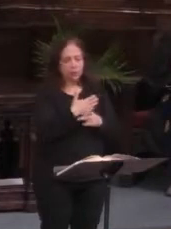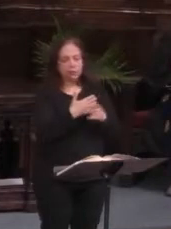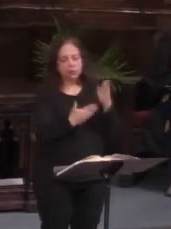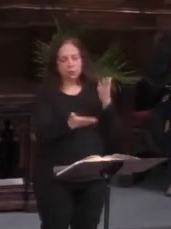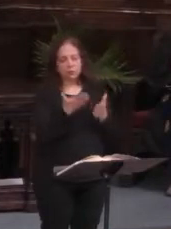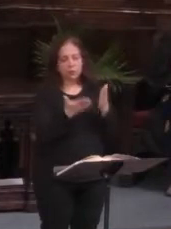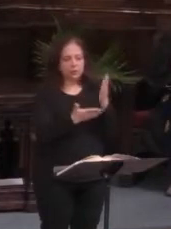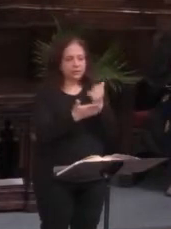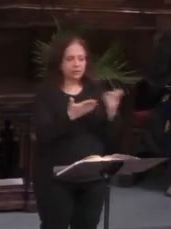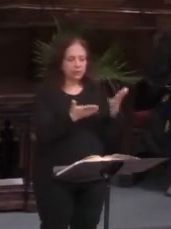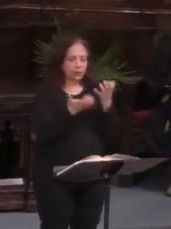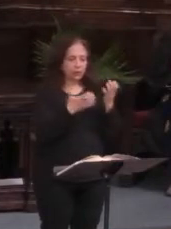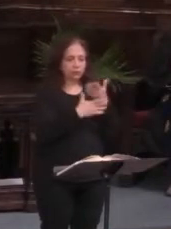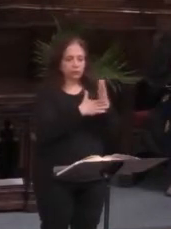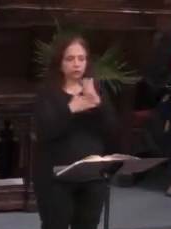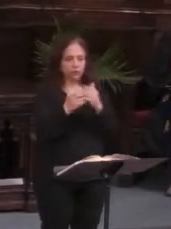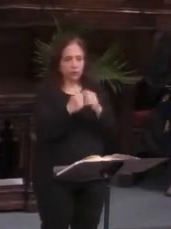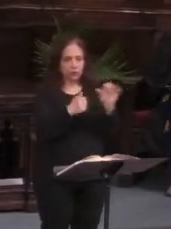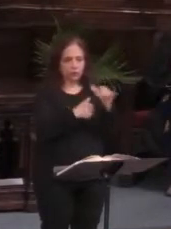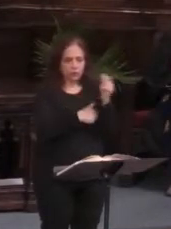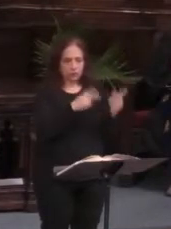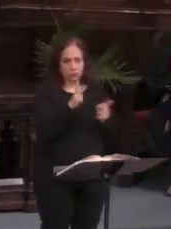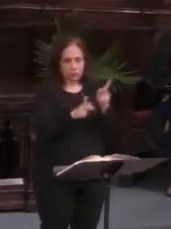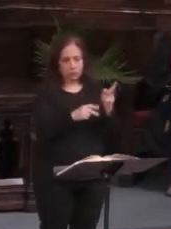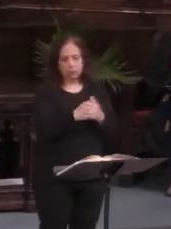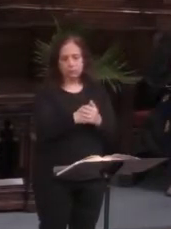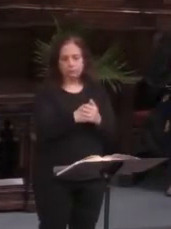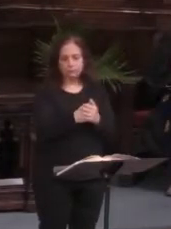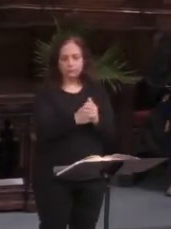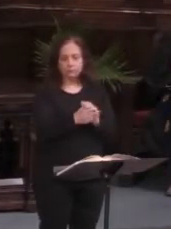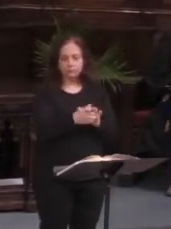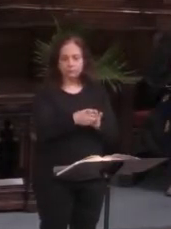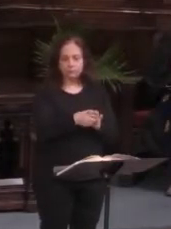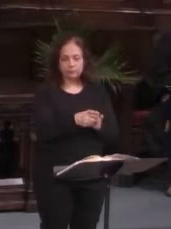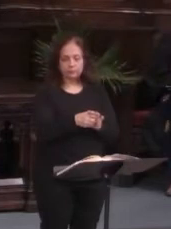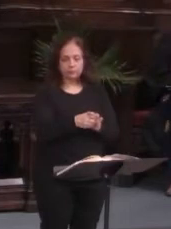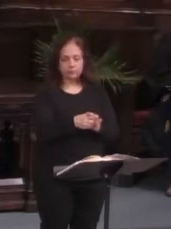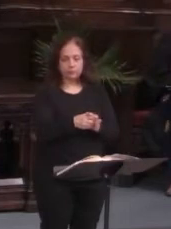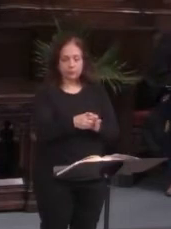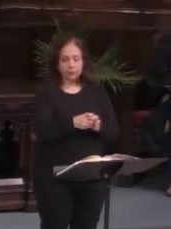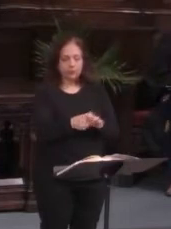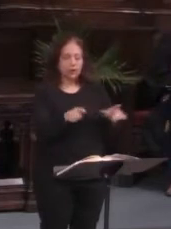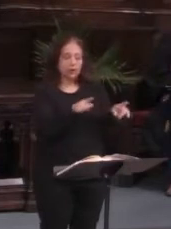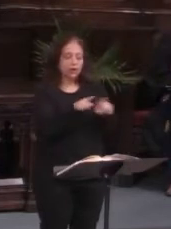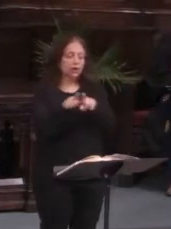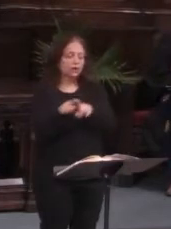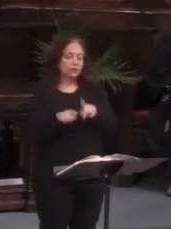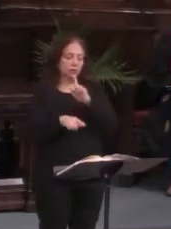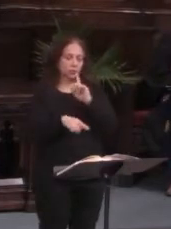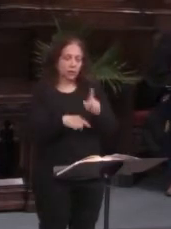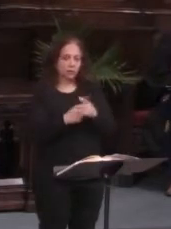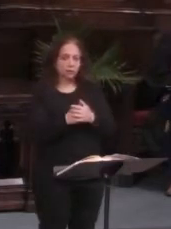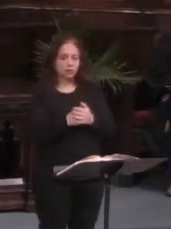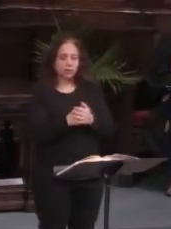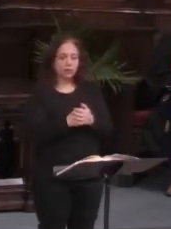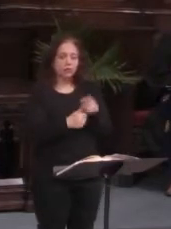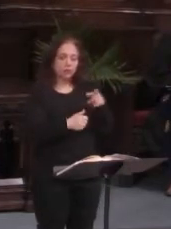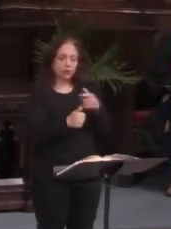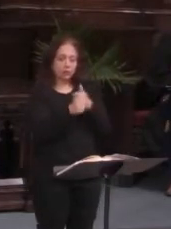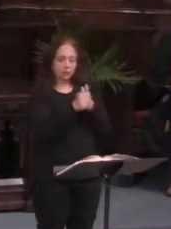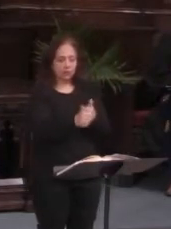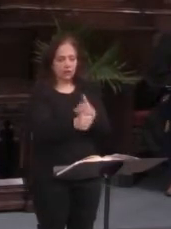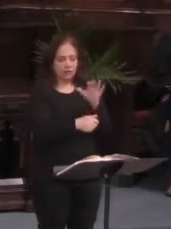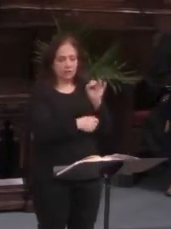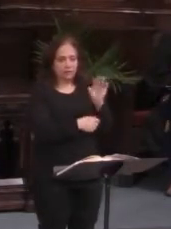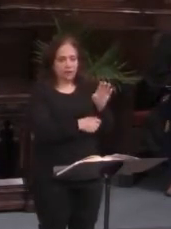may want to share with others and loved ones in your community. Also, make sure that you follow us on